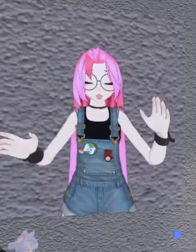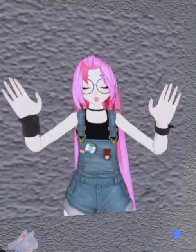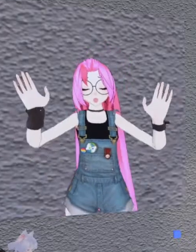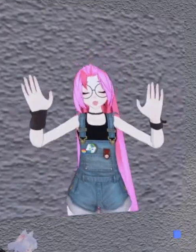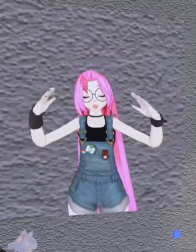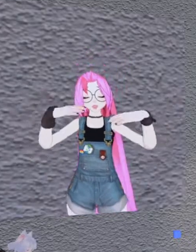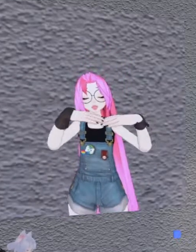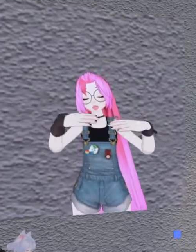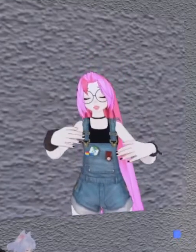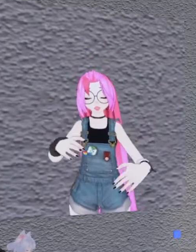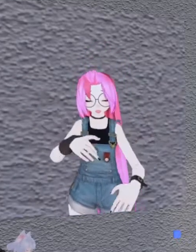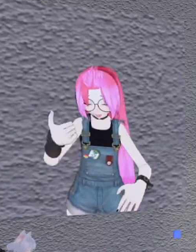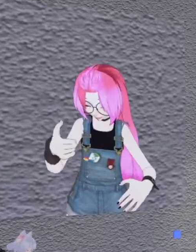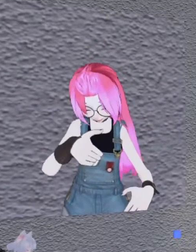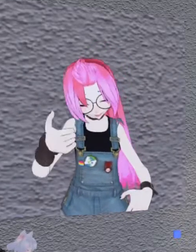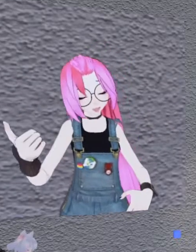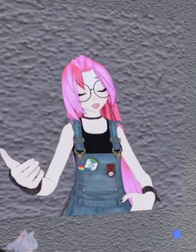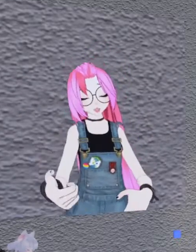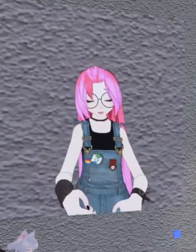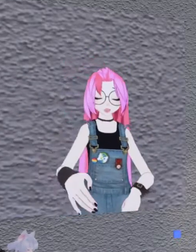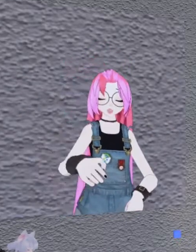Ooh, it's a tie. Okay, again. Ready?